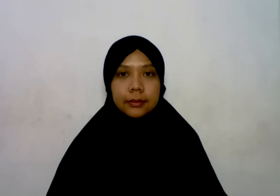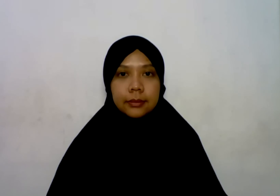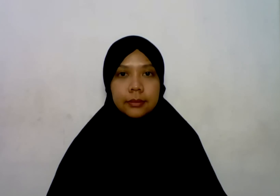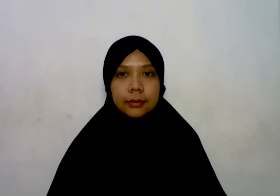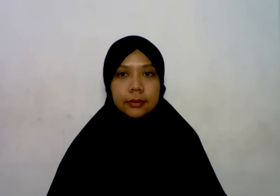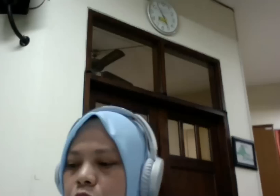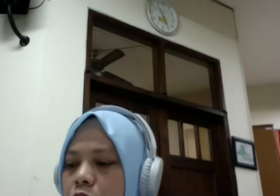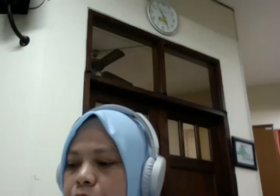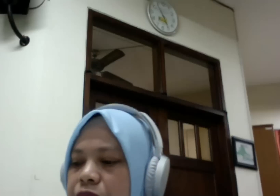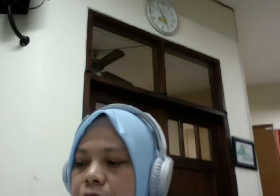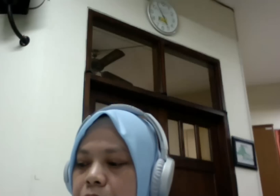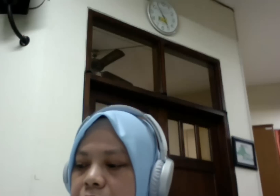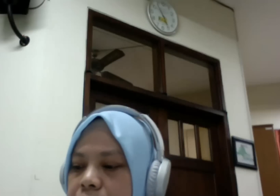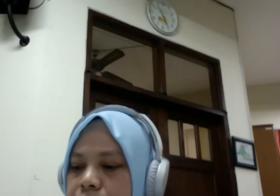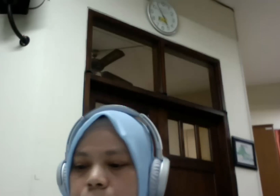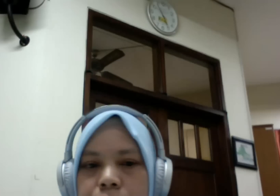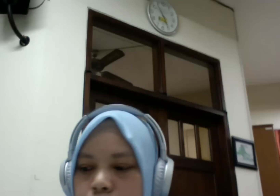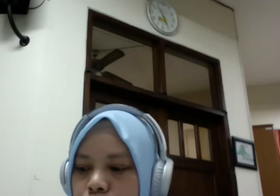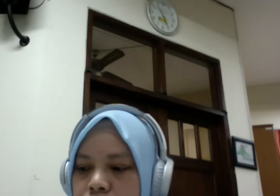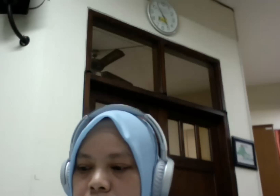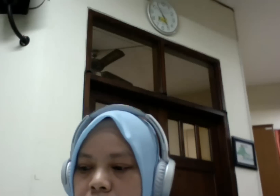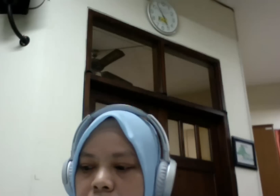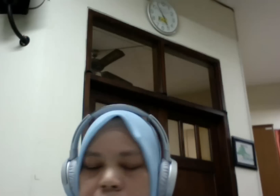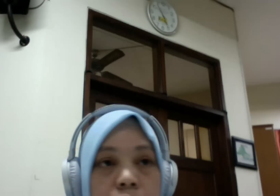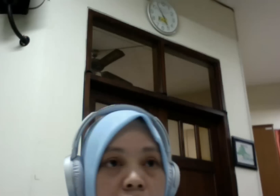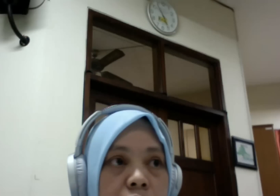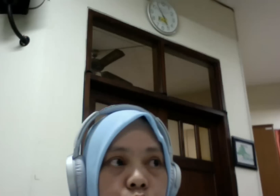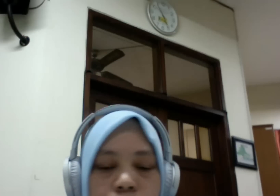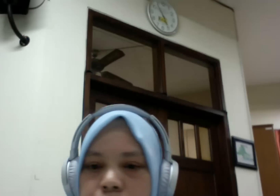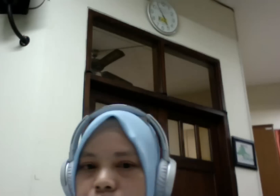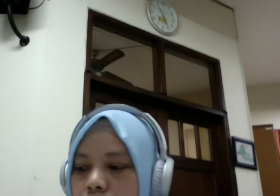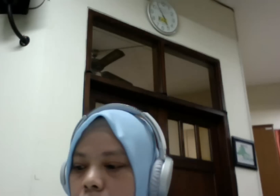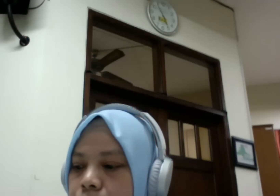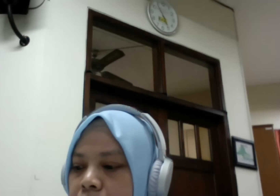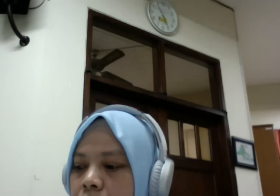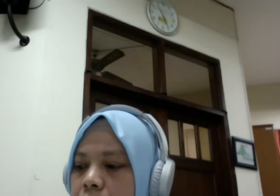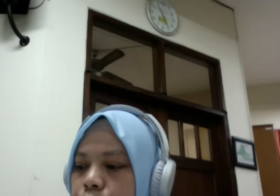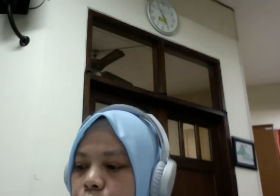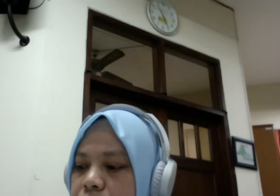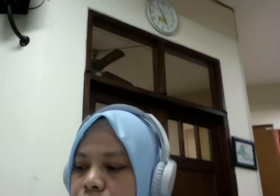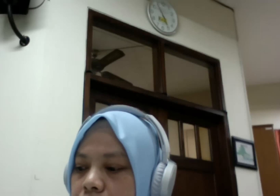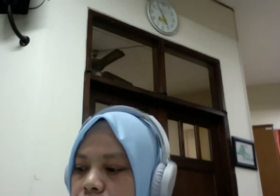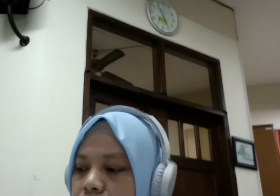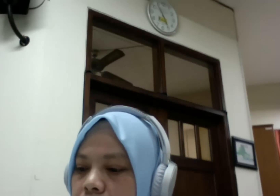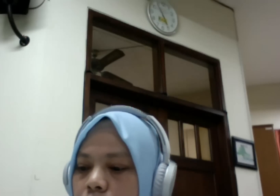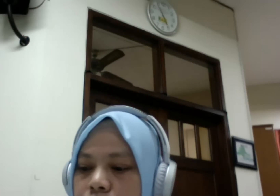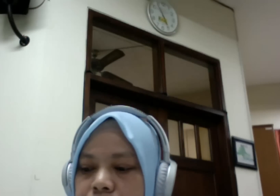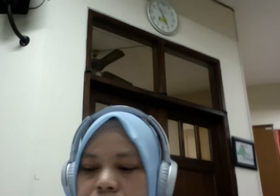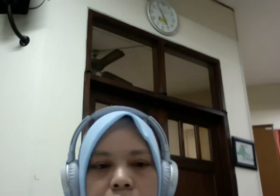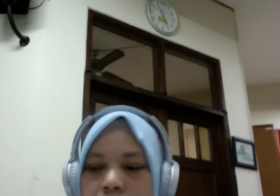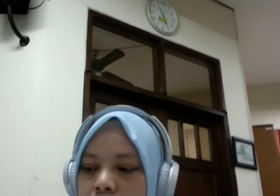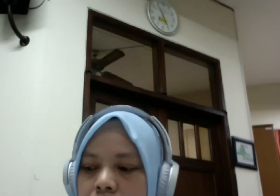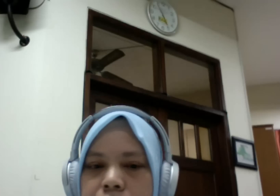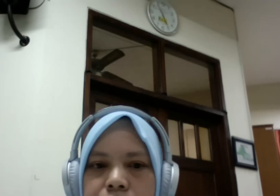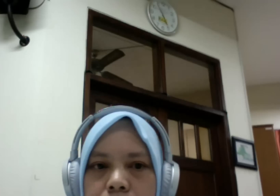Dr. Vivi Yulaswati, she holds PhD in Planning and Development from Southern California in 2004 and took several training courses